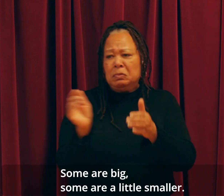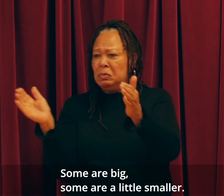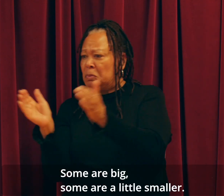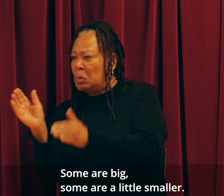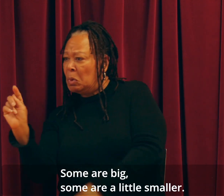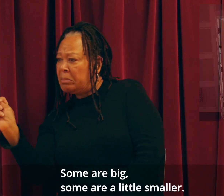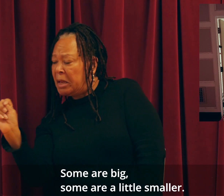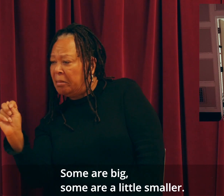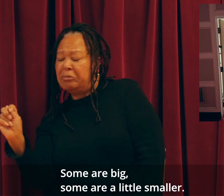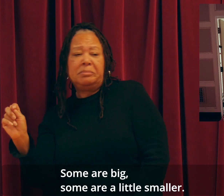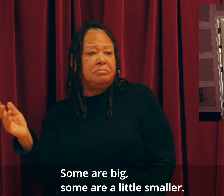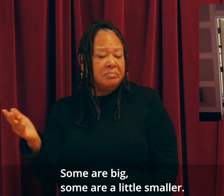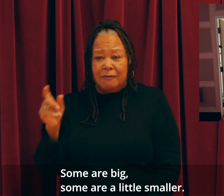Some are big, some are a little smaller.